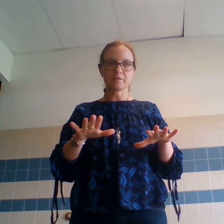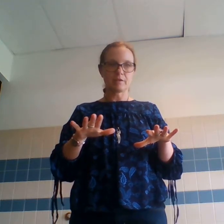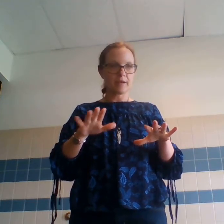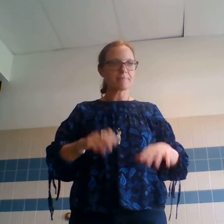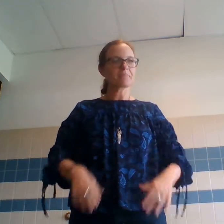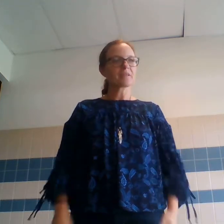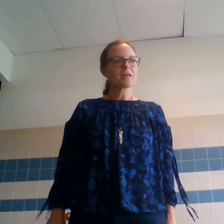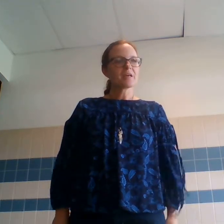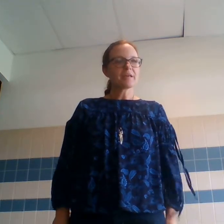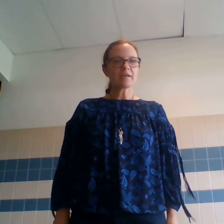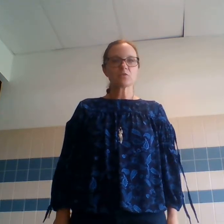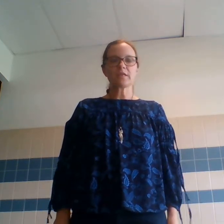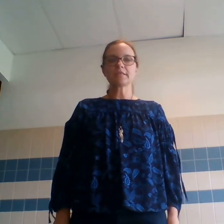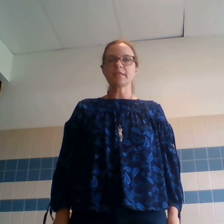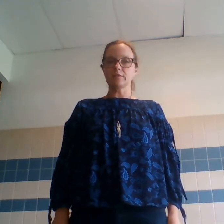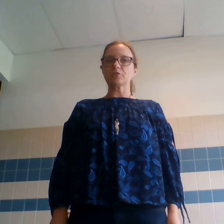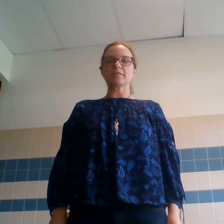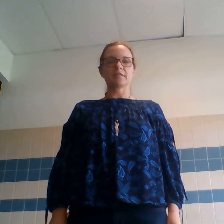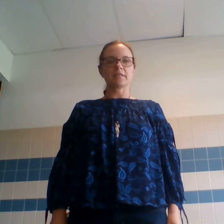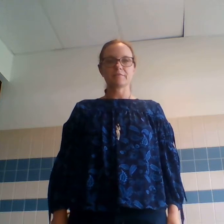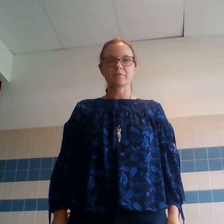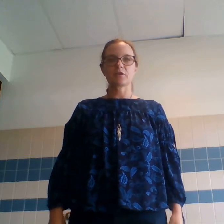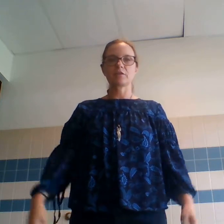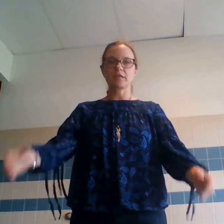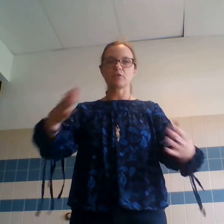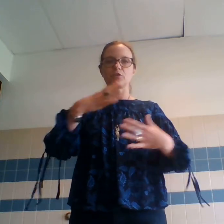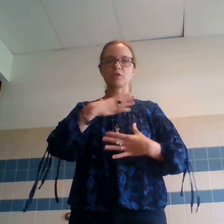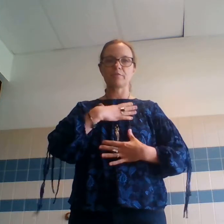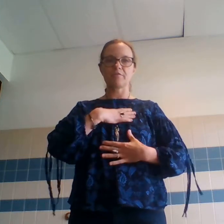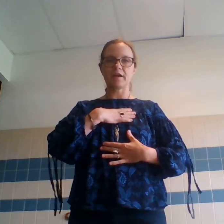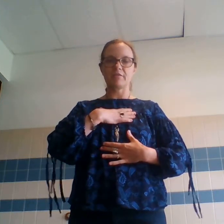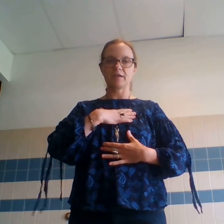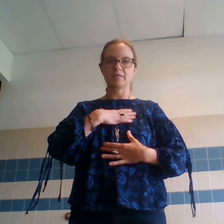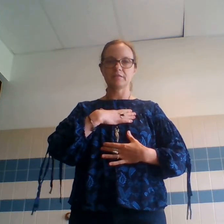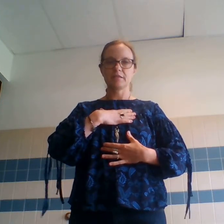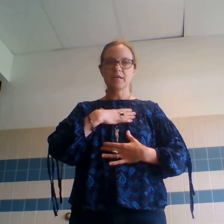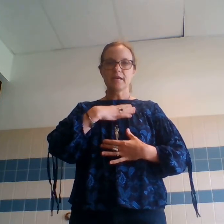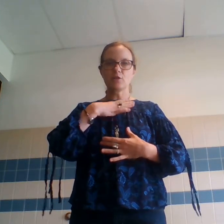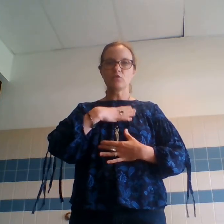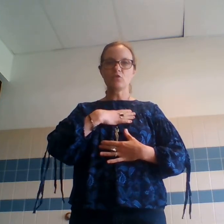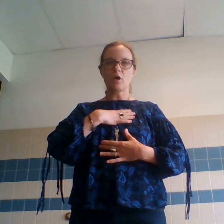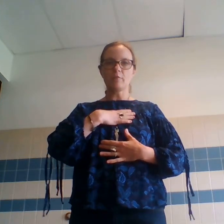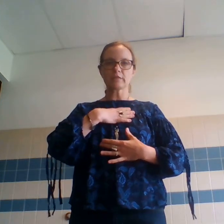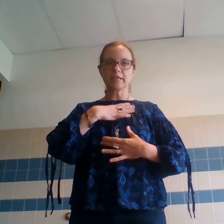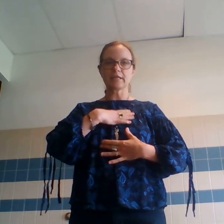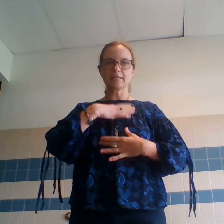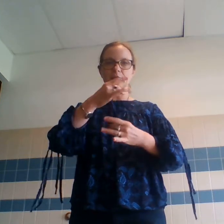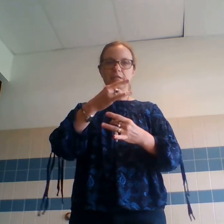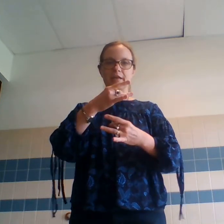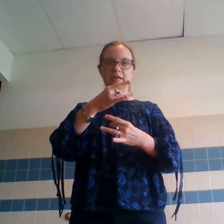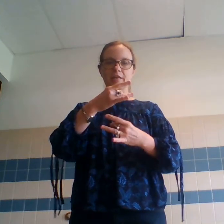All right, next one is interesting. You're going to take your 2 number 5 hands, and you do almost like a double like